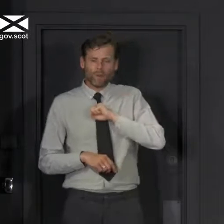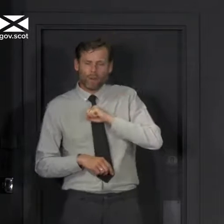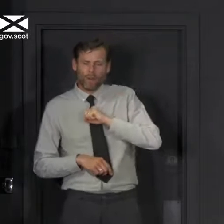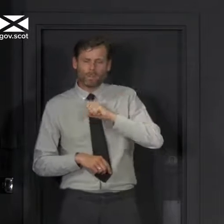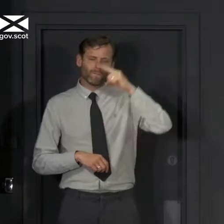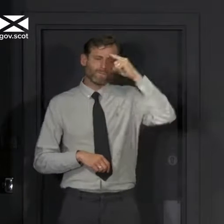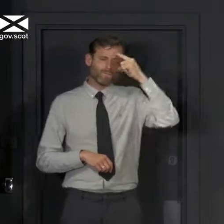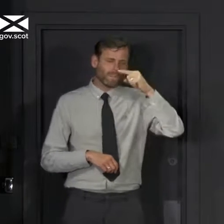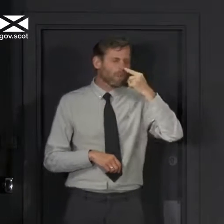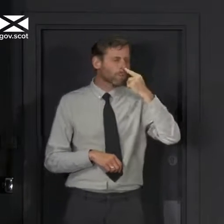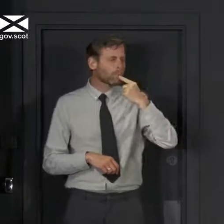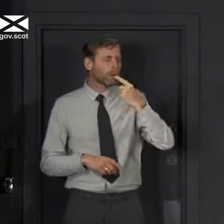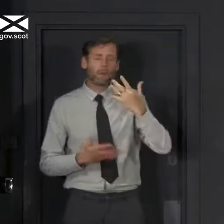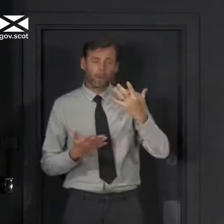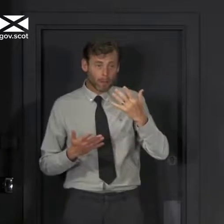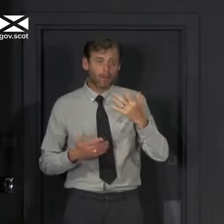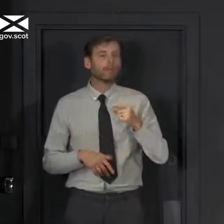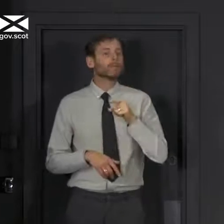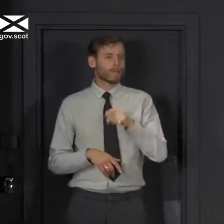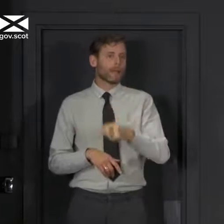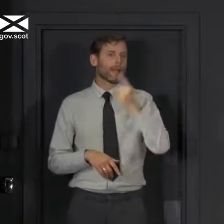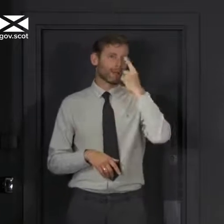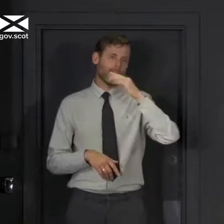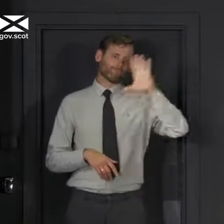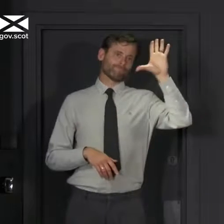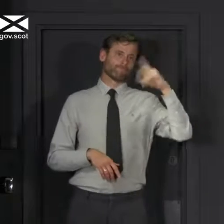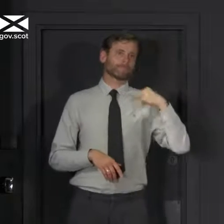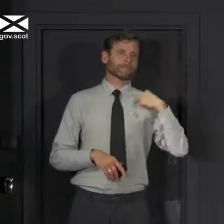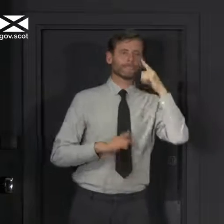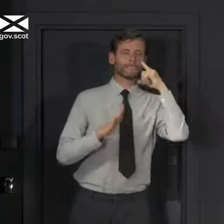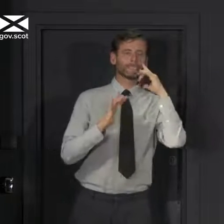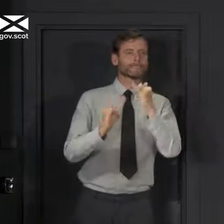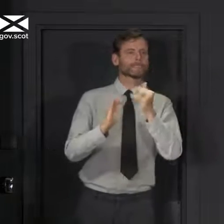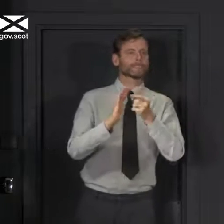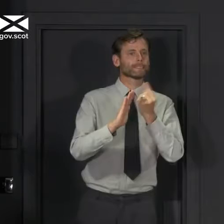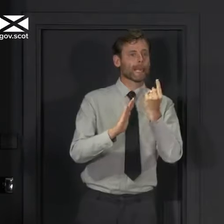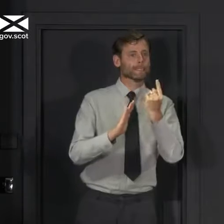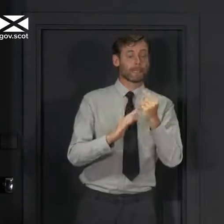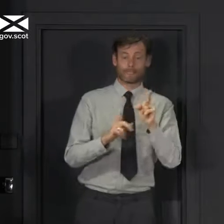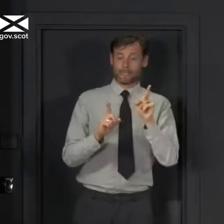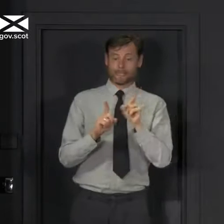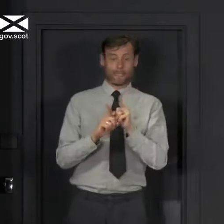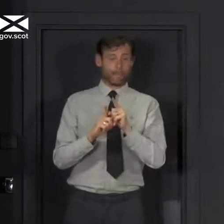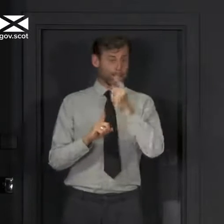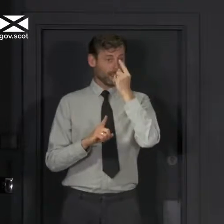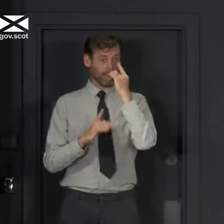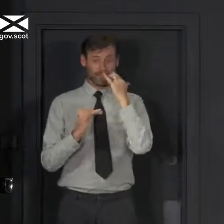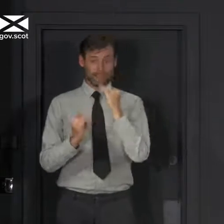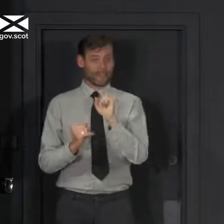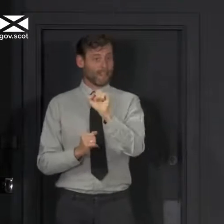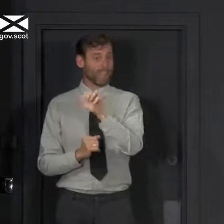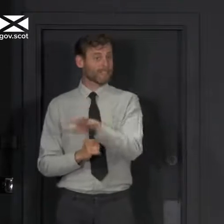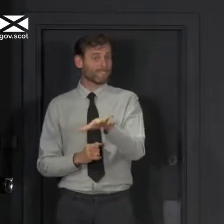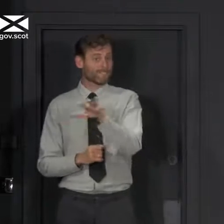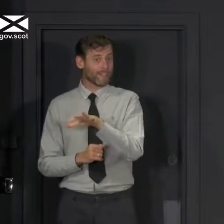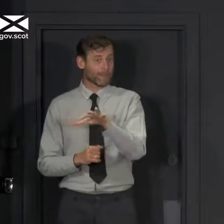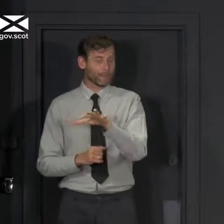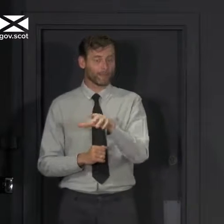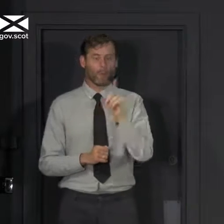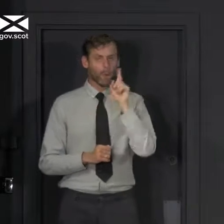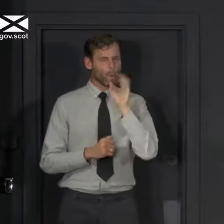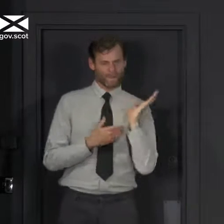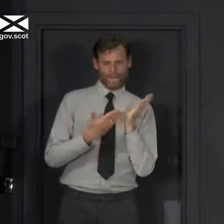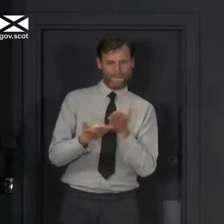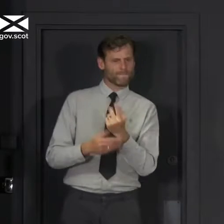family was symptomatic and they were isolating at home because of that, then they were a priority for those tests. The